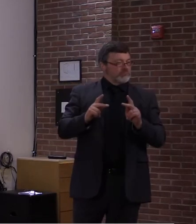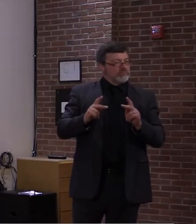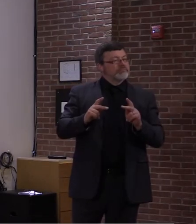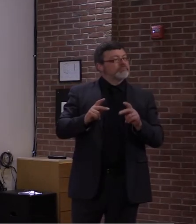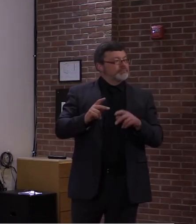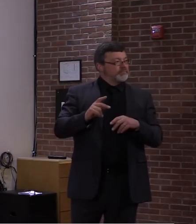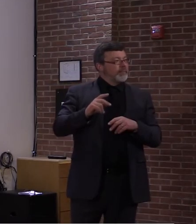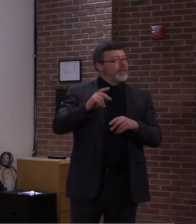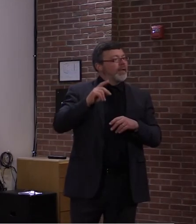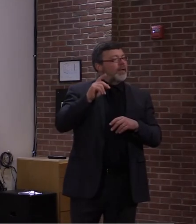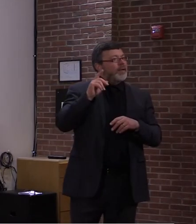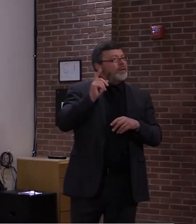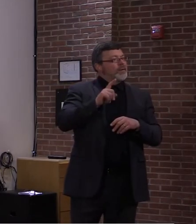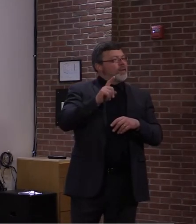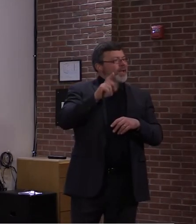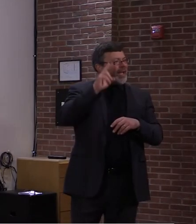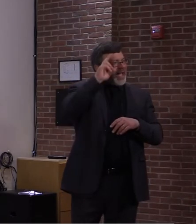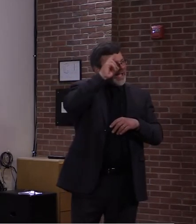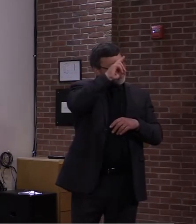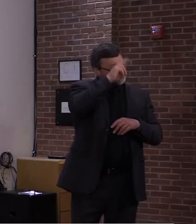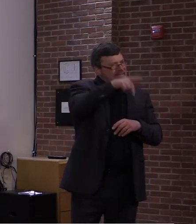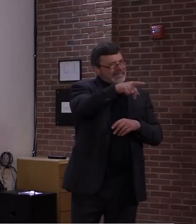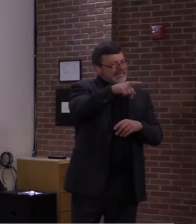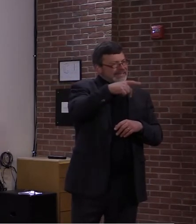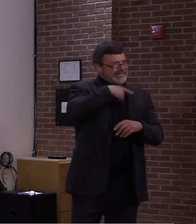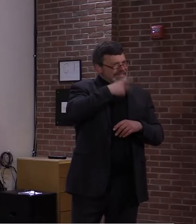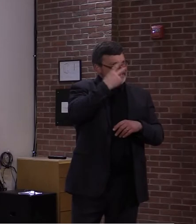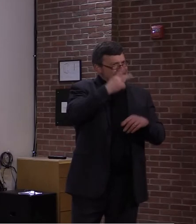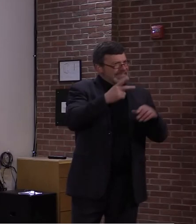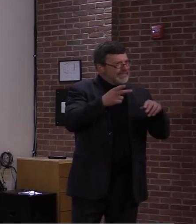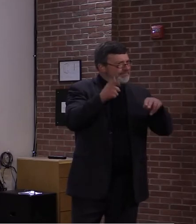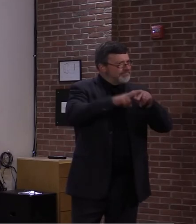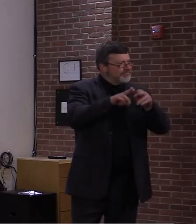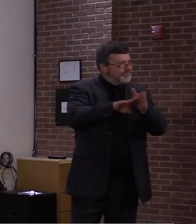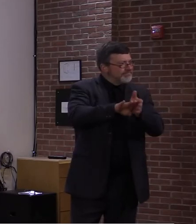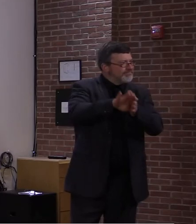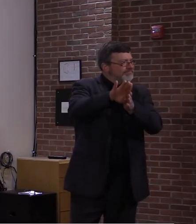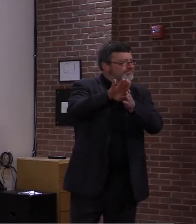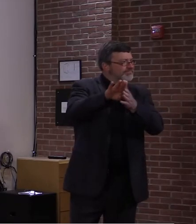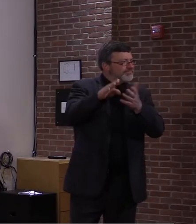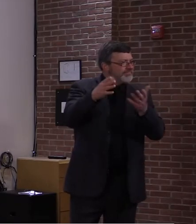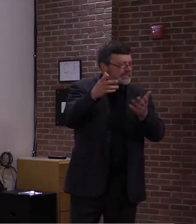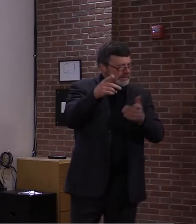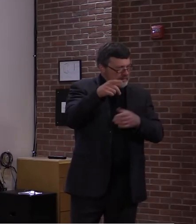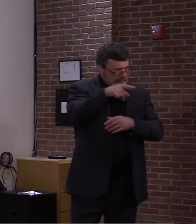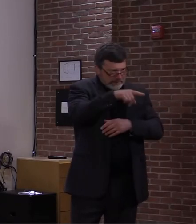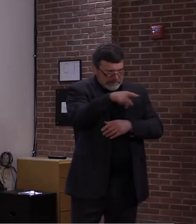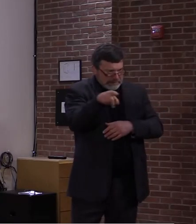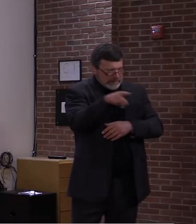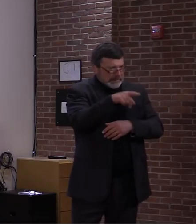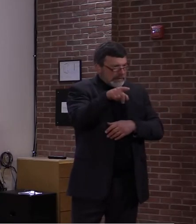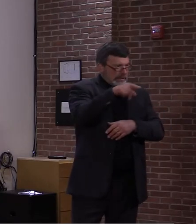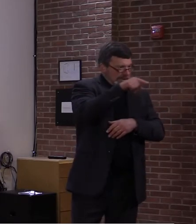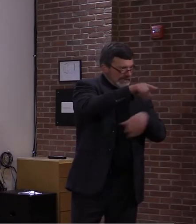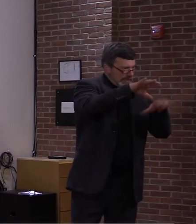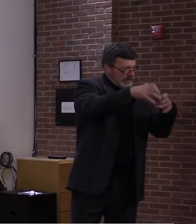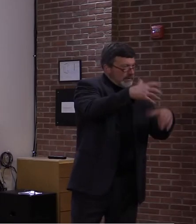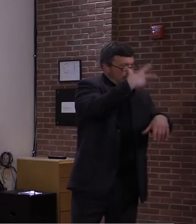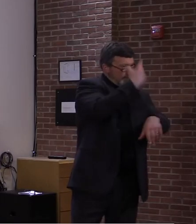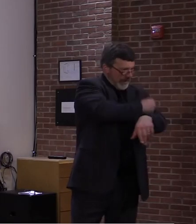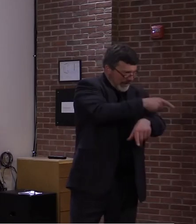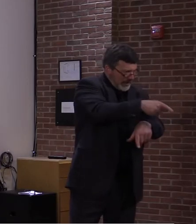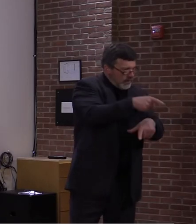least in this latest surge, vaccinated and unvaccinated Vermonters have very similar hospitalization rates. I wouldn't say